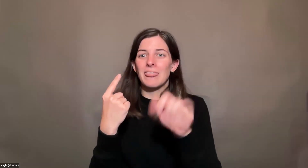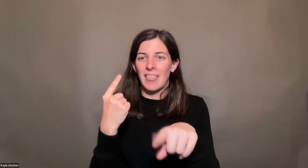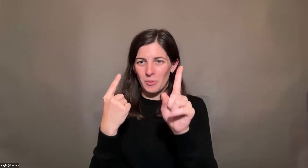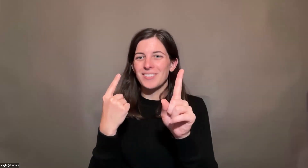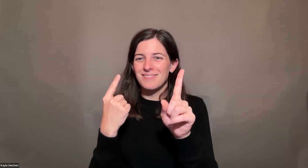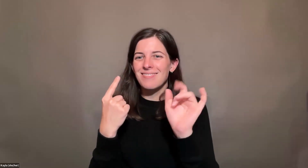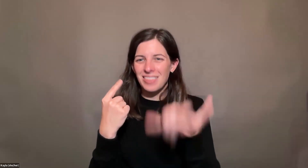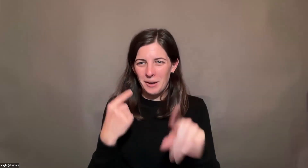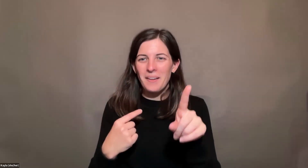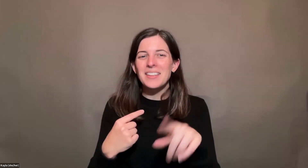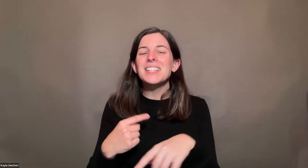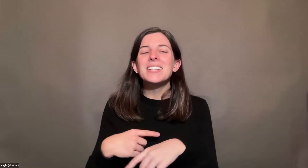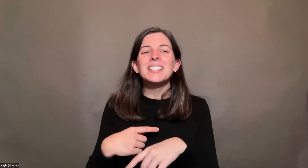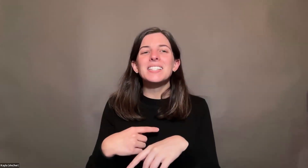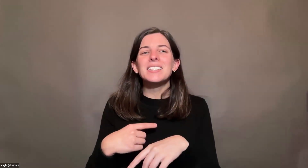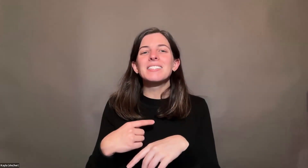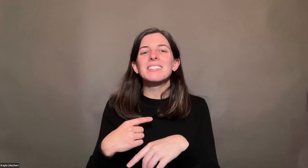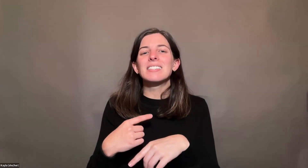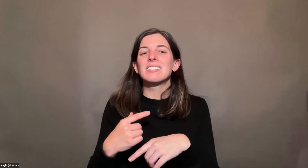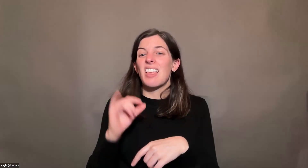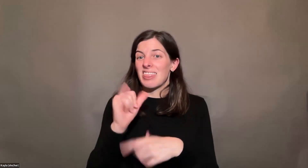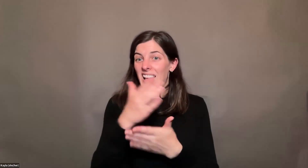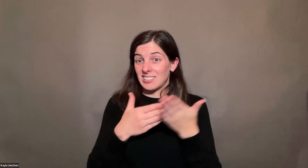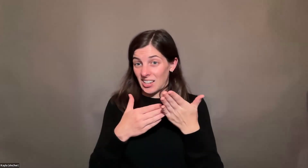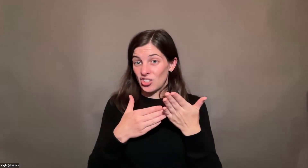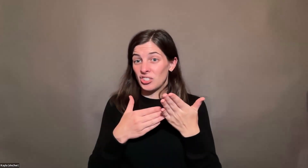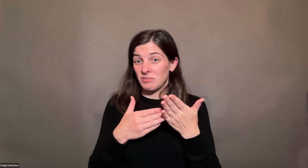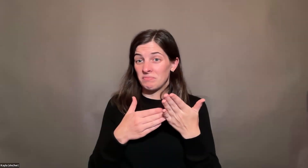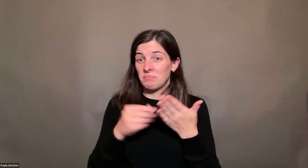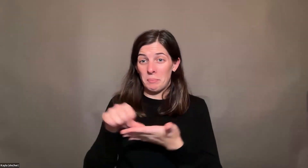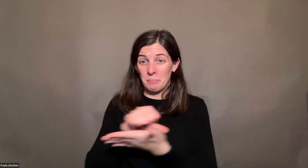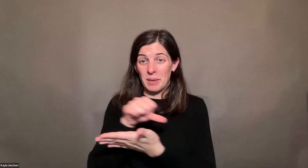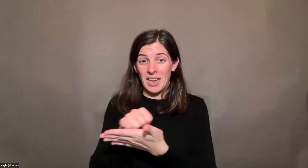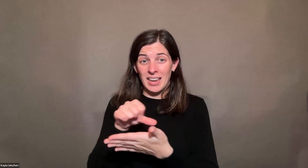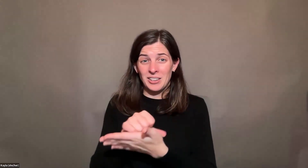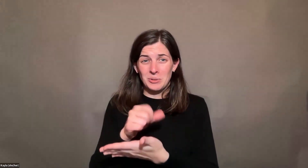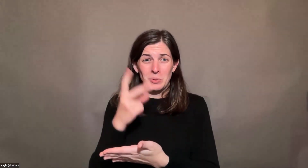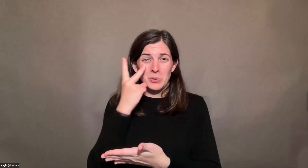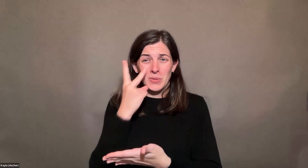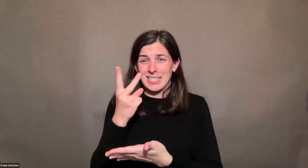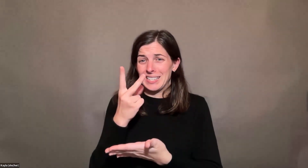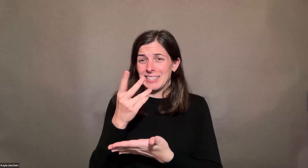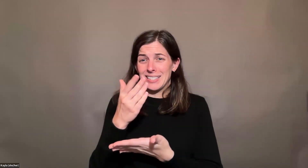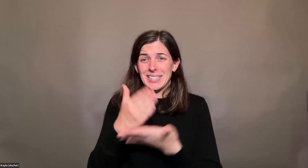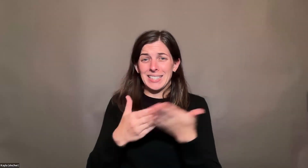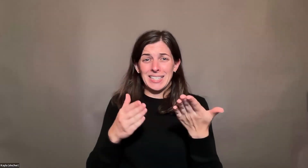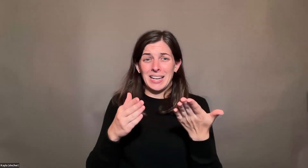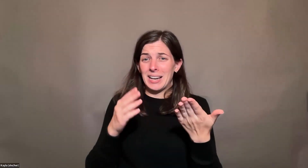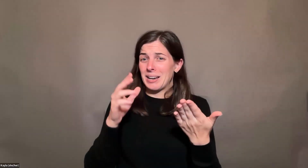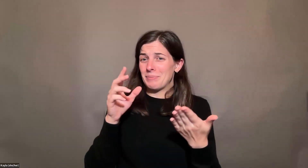in this section, or in this page, this is some sort of like tab functionality. I